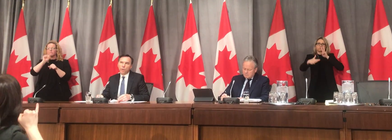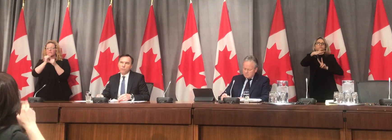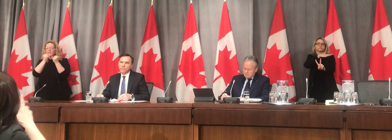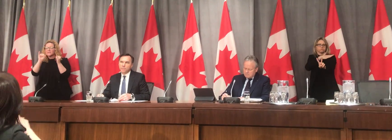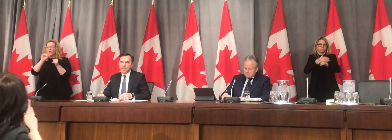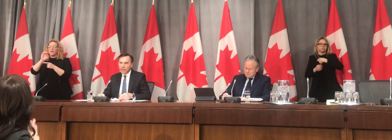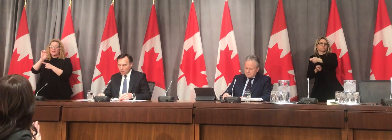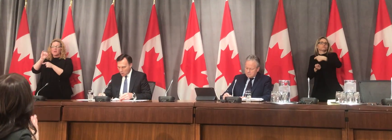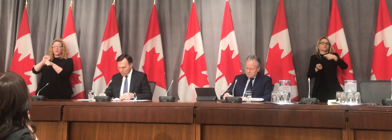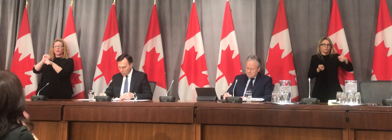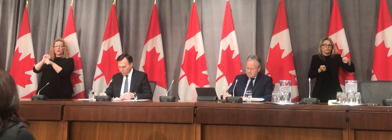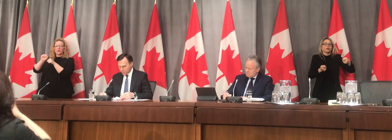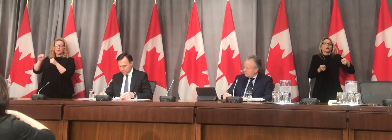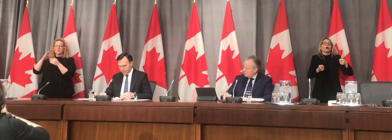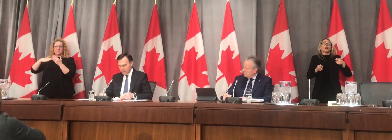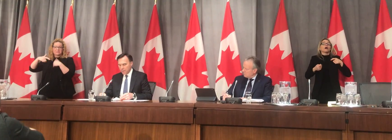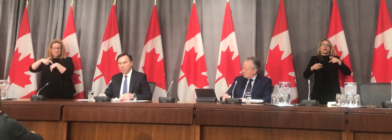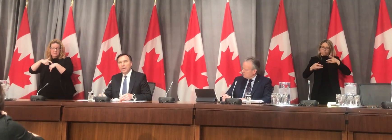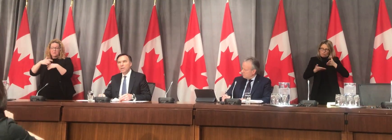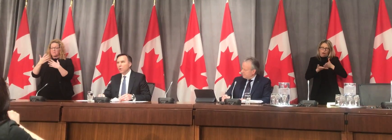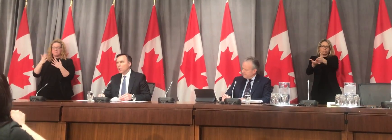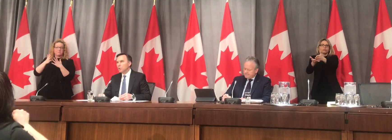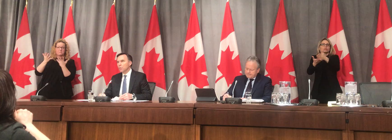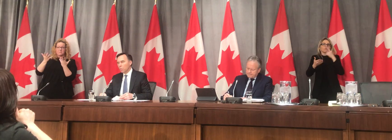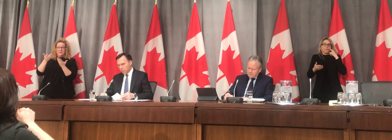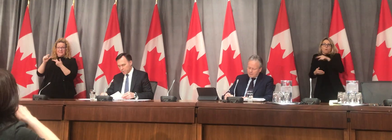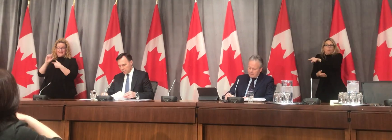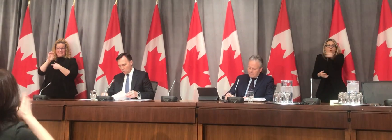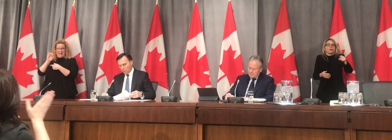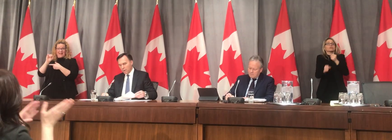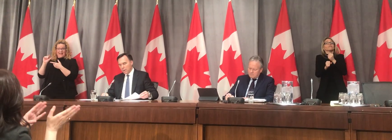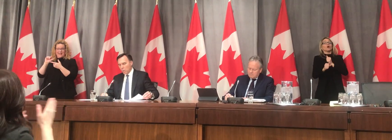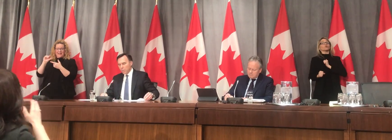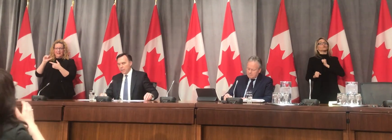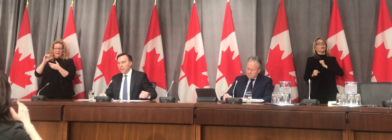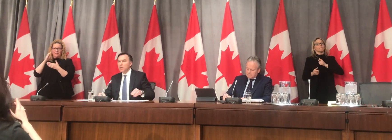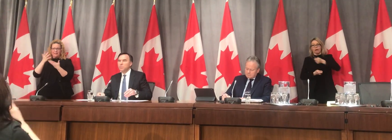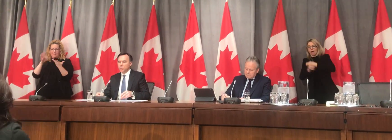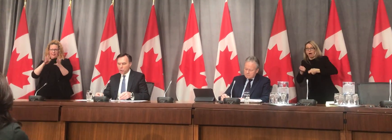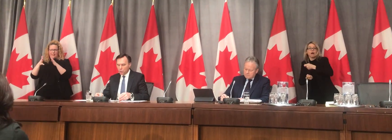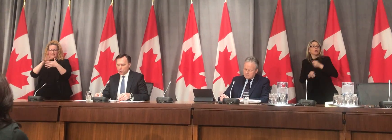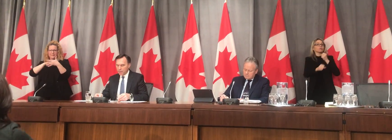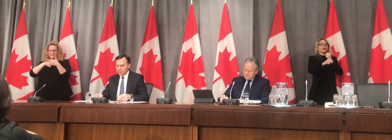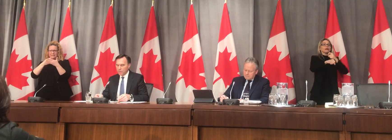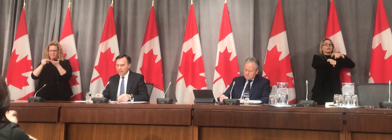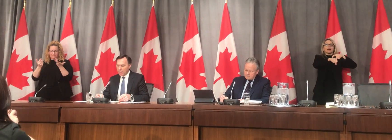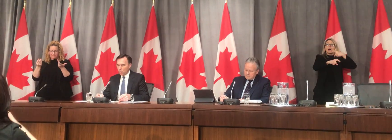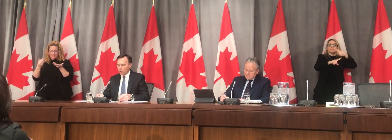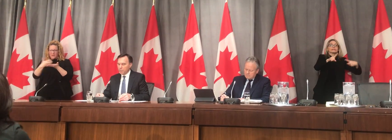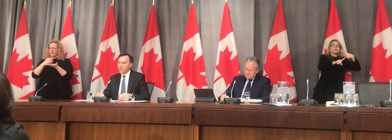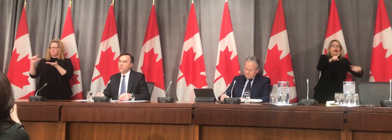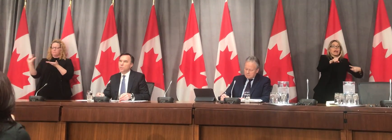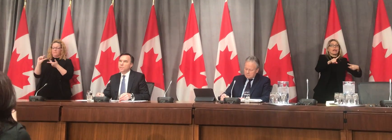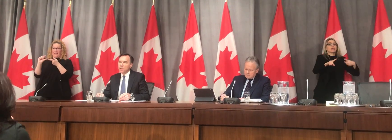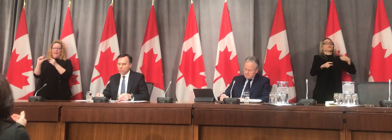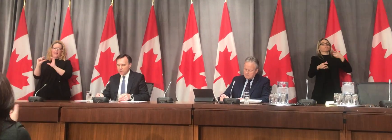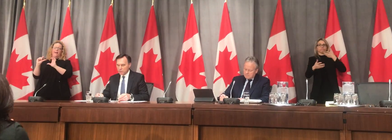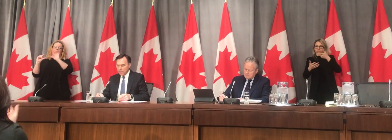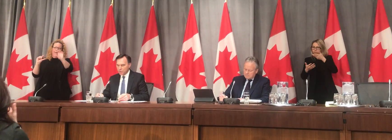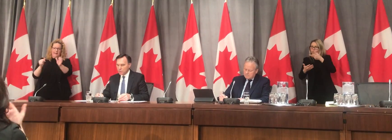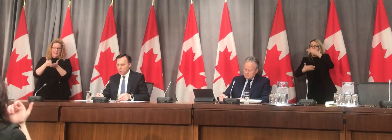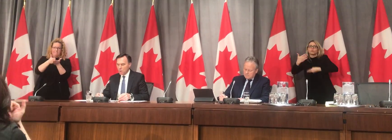part-time workers, gig economy workers, many of our cultural workers and more, with income security if they can't work because they're